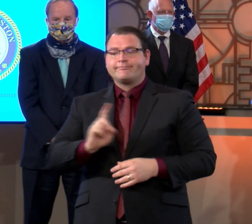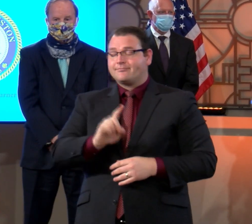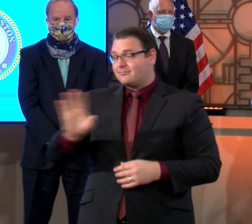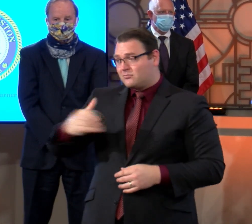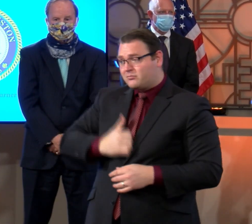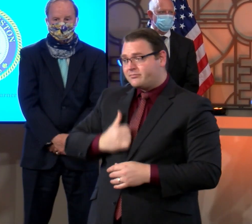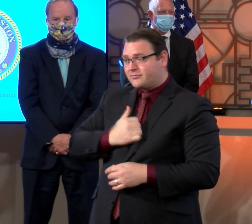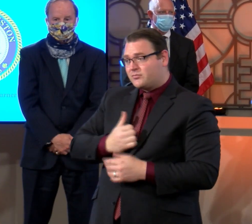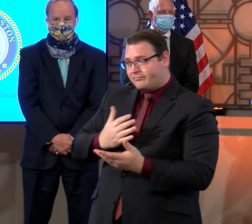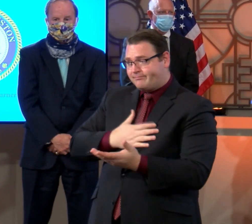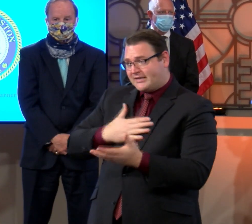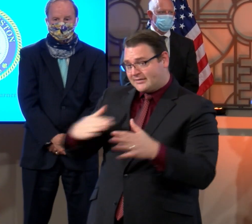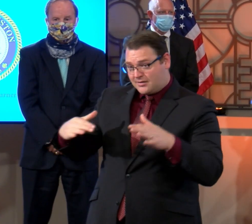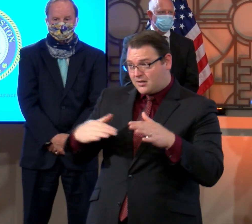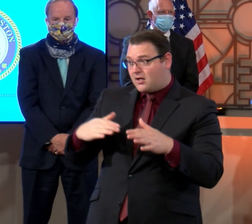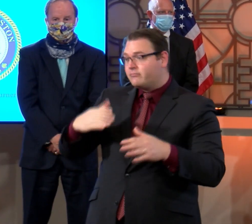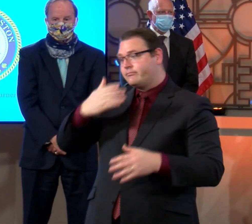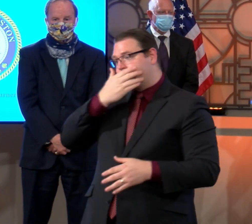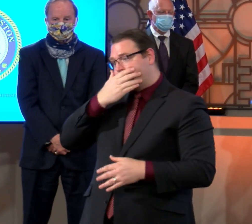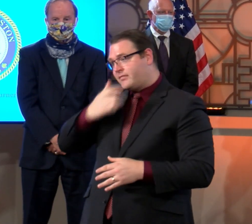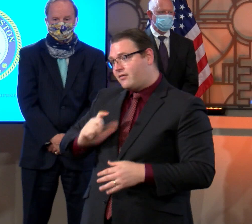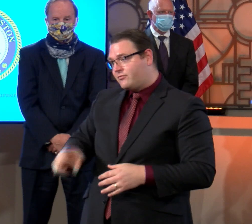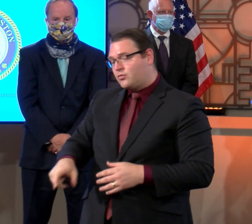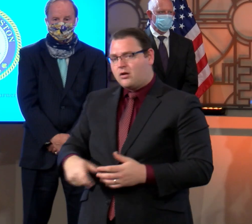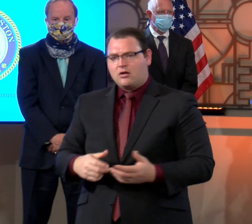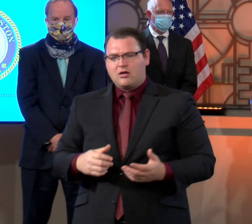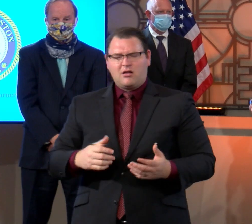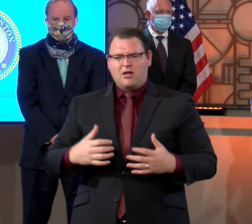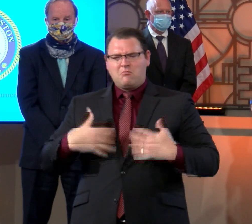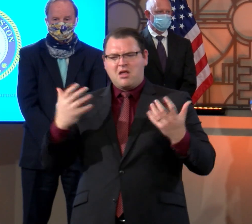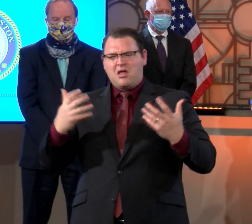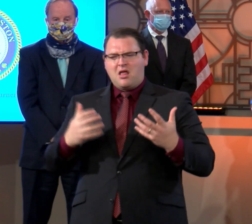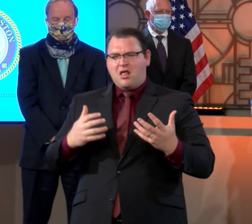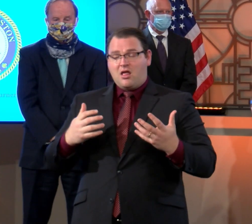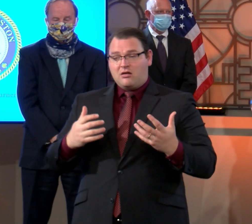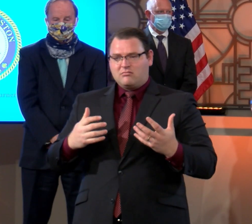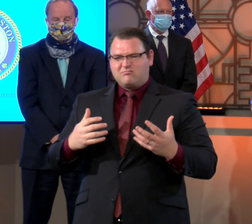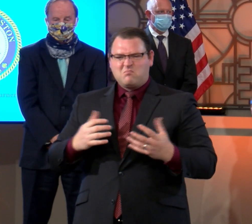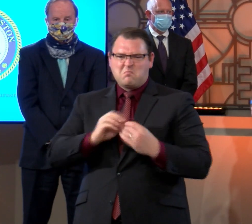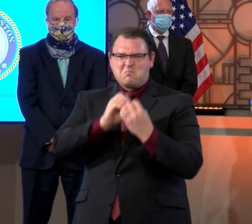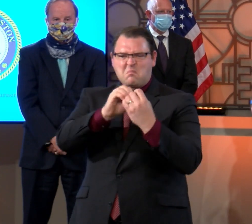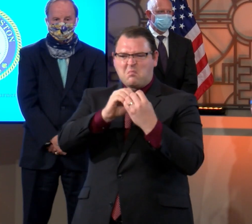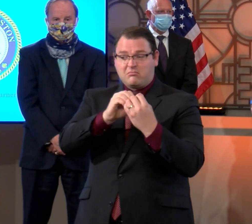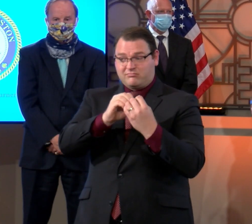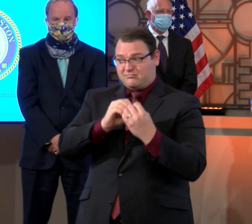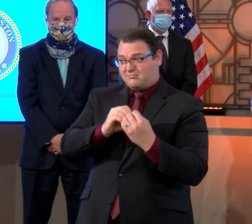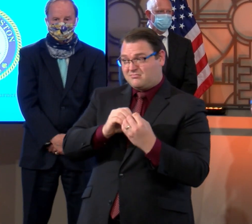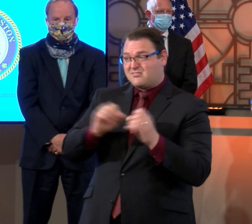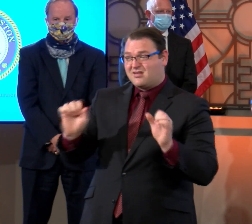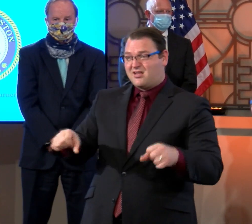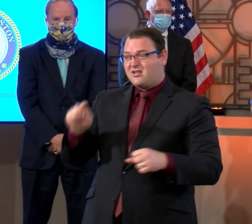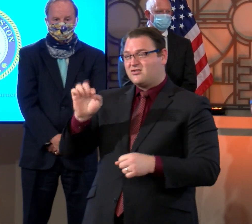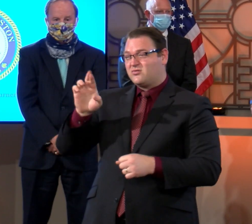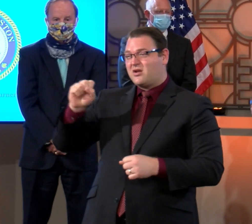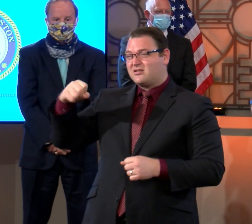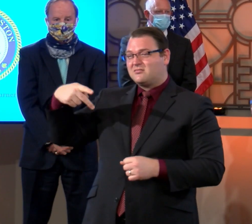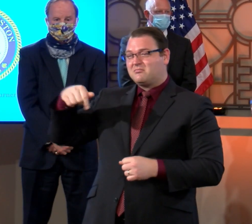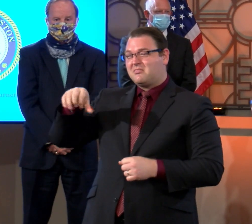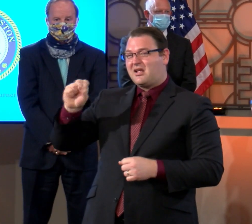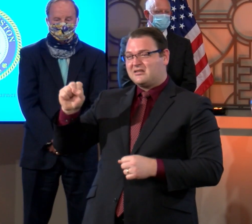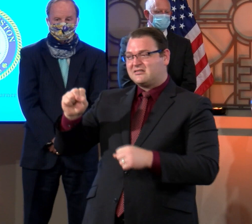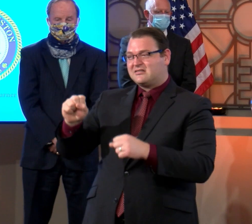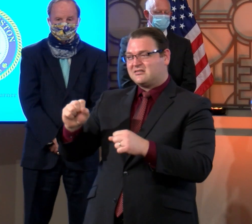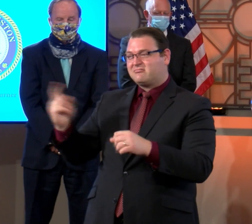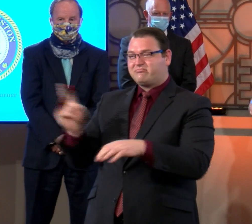mask. If you fail to leave the premises, you are subject to a criminal trespass warning or a